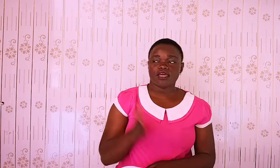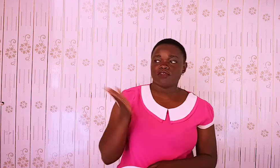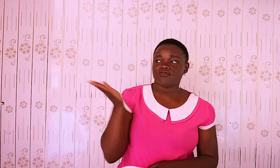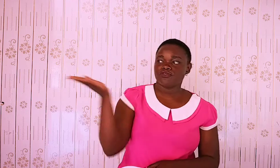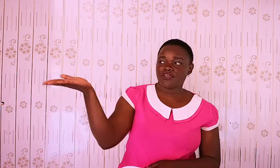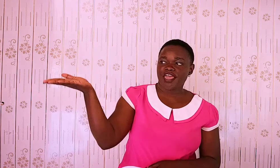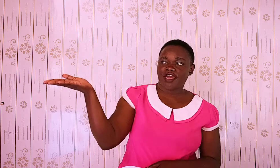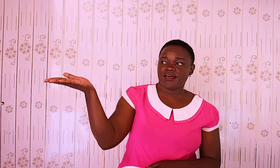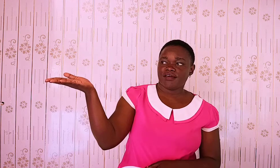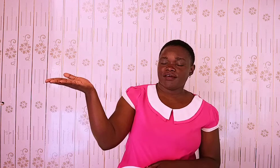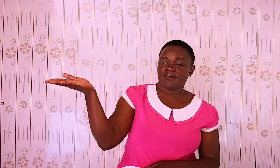There.